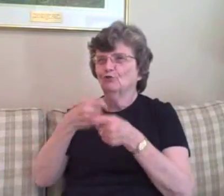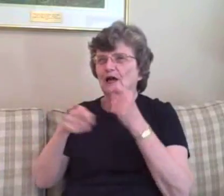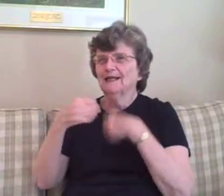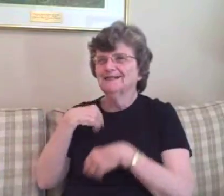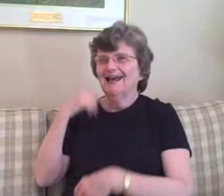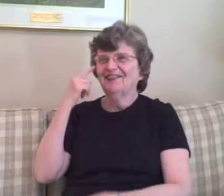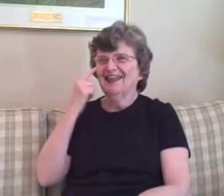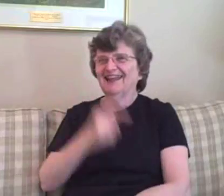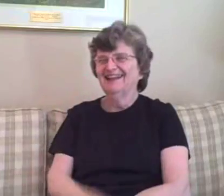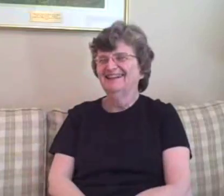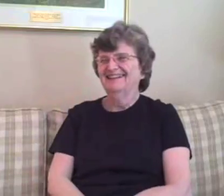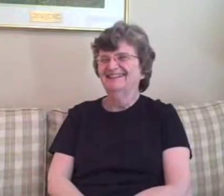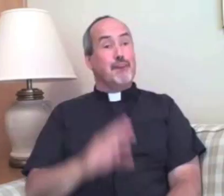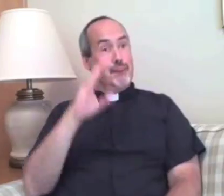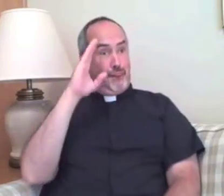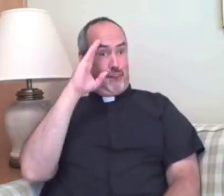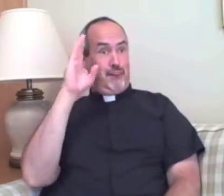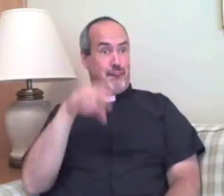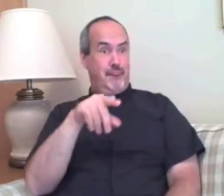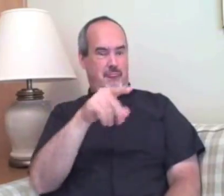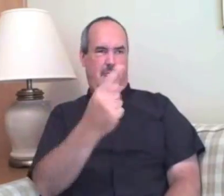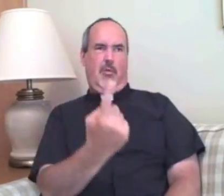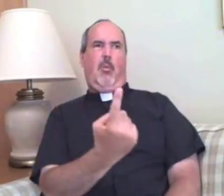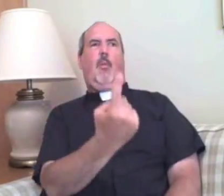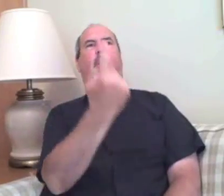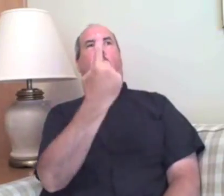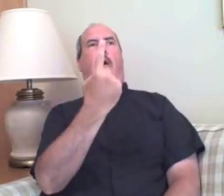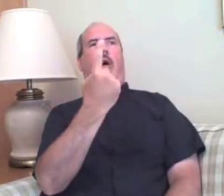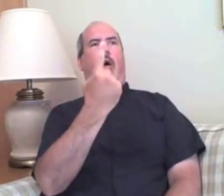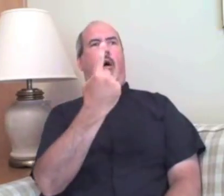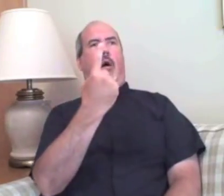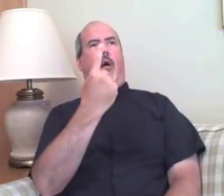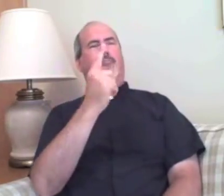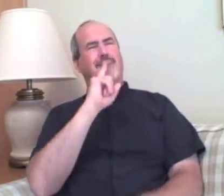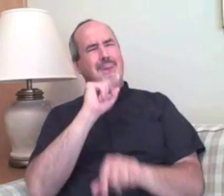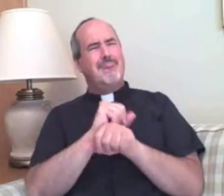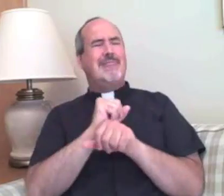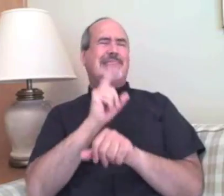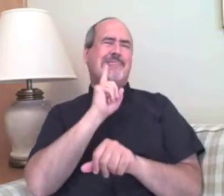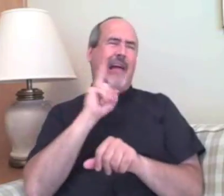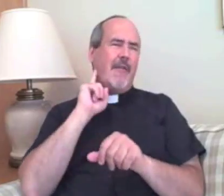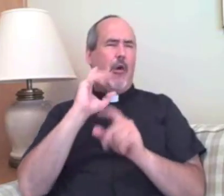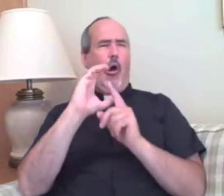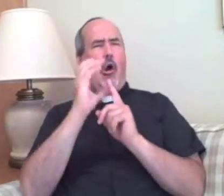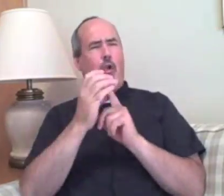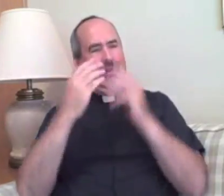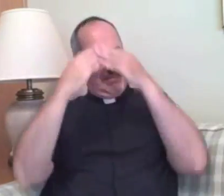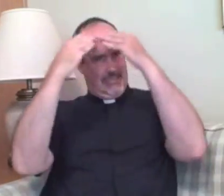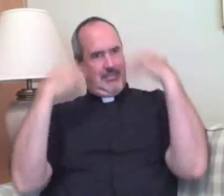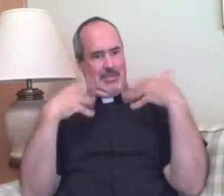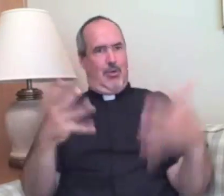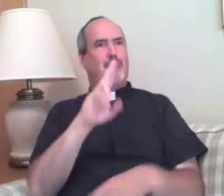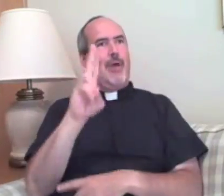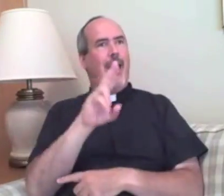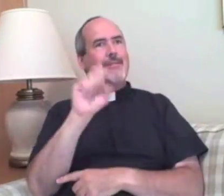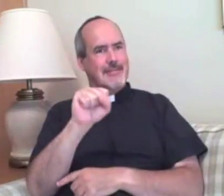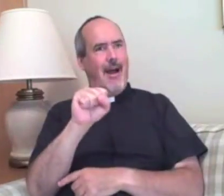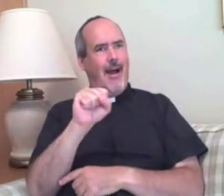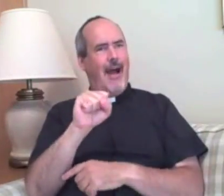all trades. What is it like to know that you are one of the only culturally